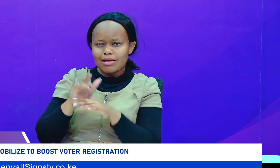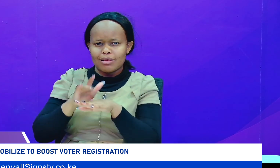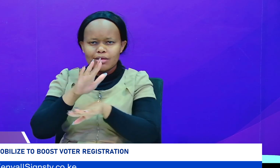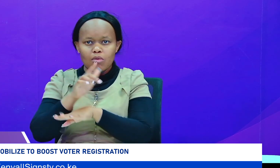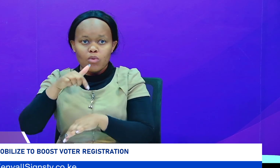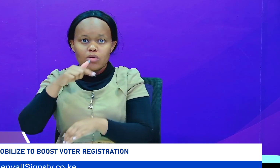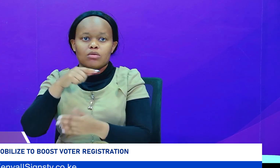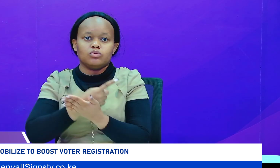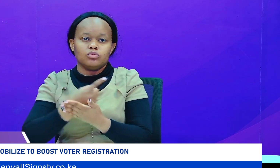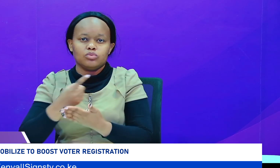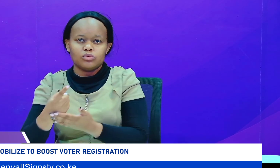week.